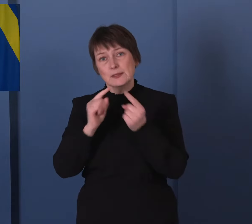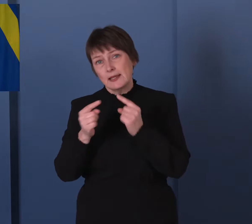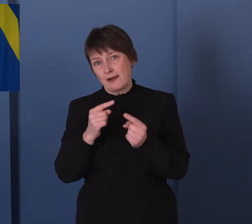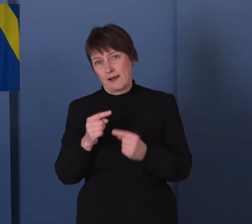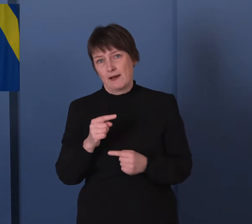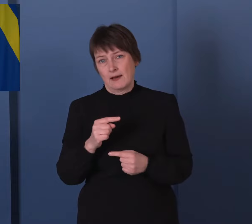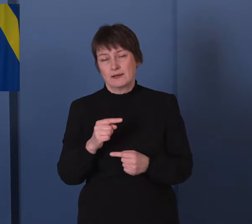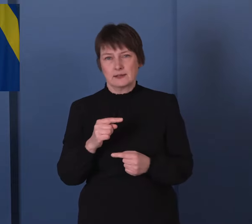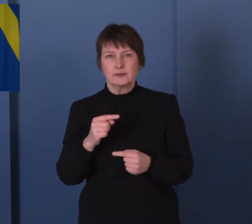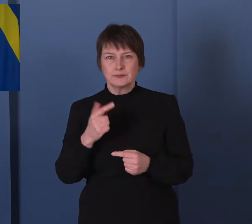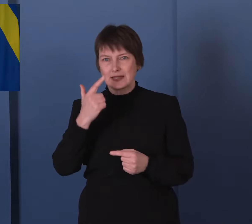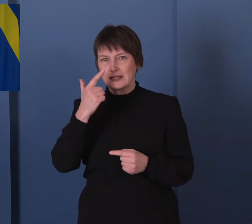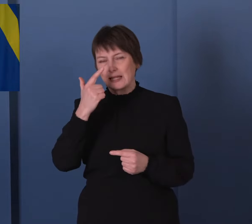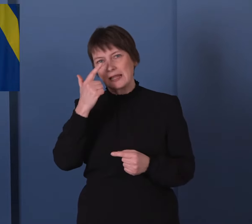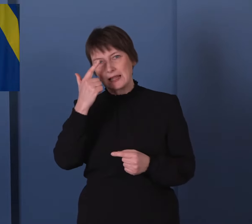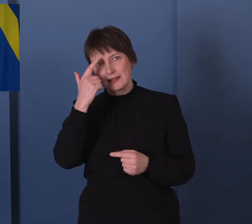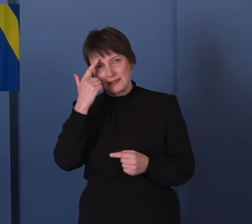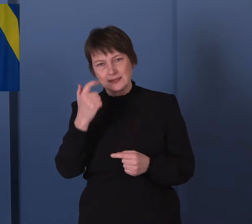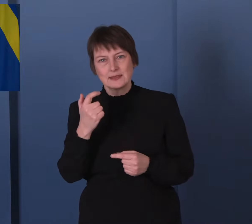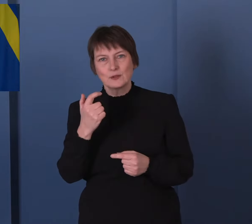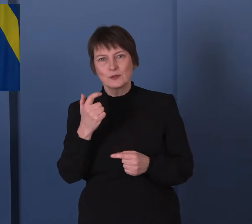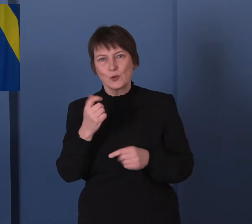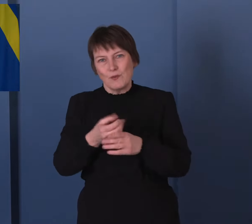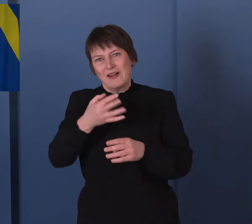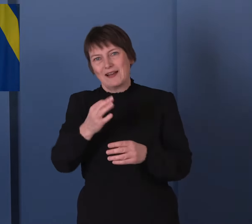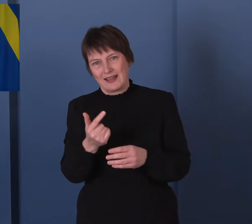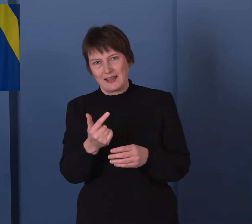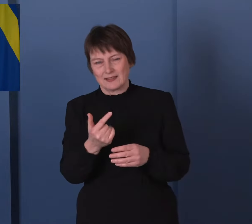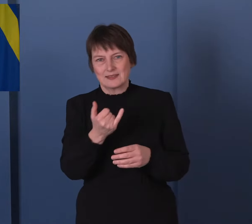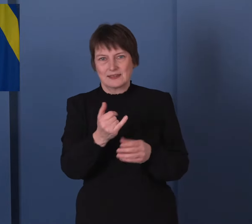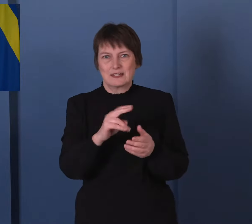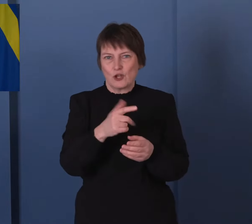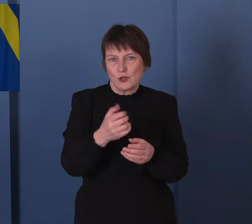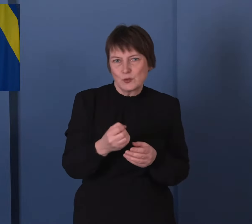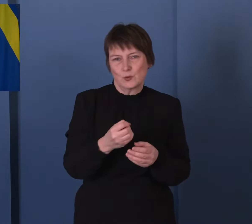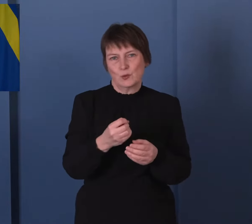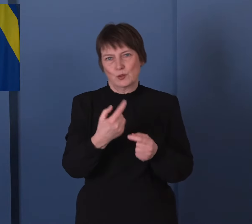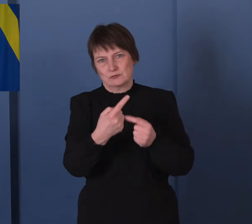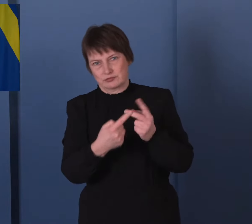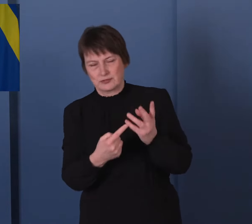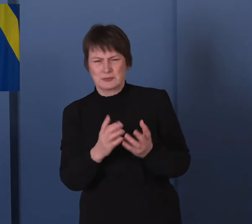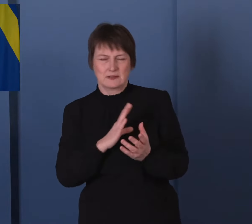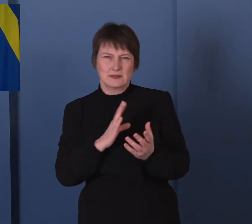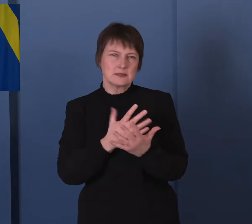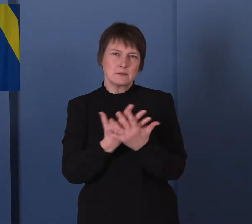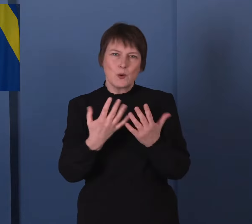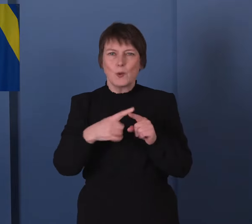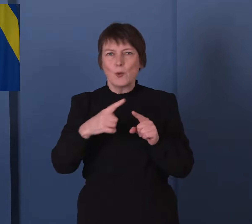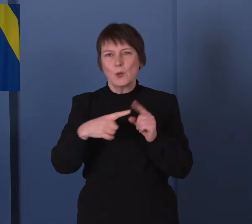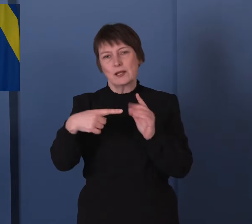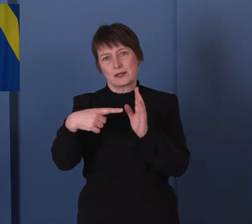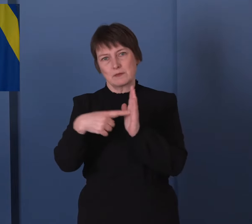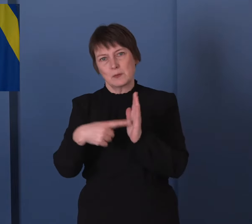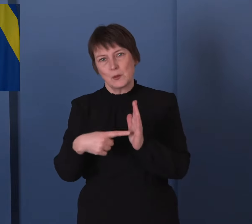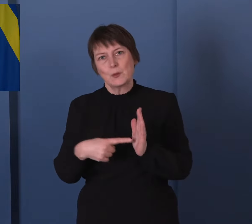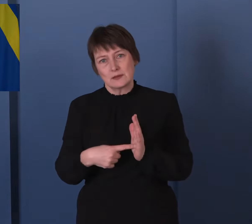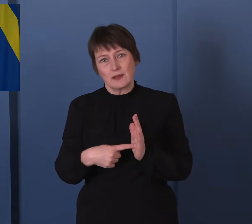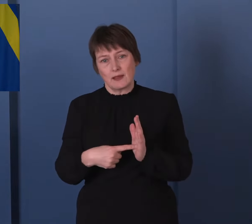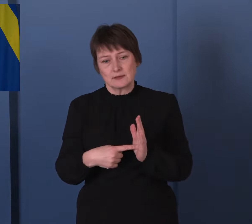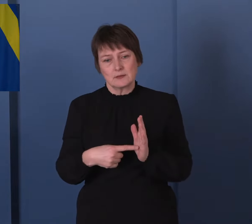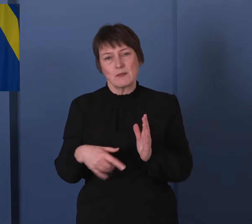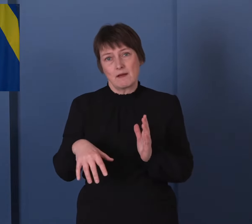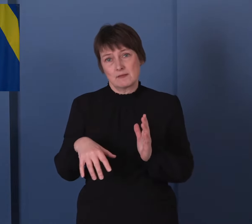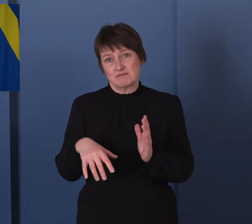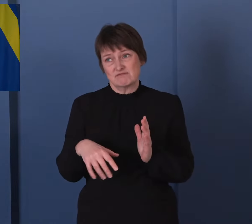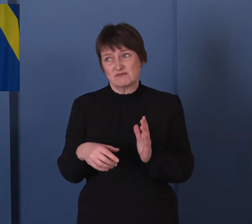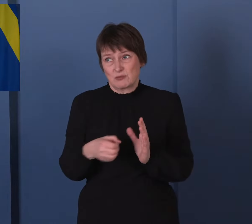when it comes to open door policy. So I think there are many interests on finishing this situation